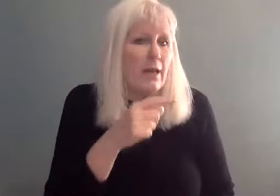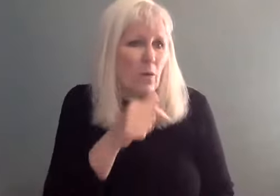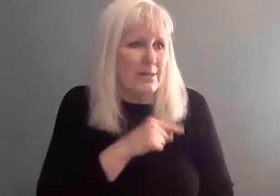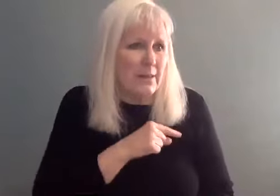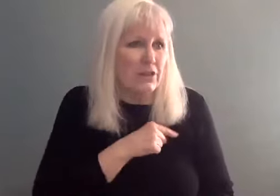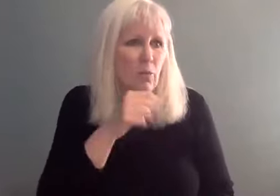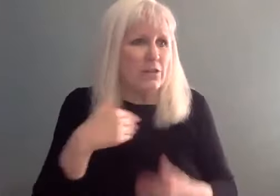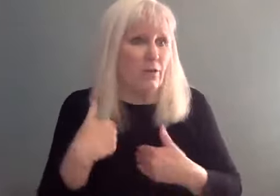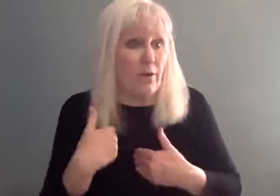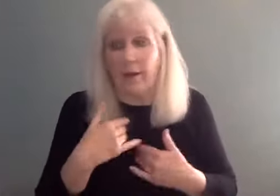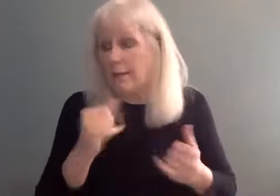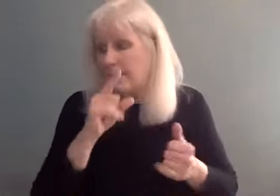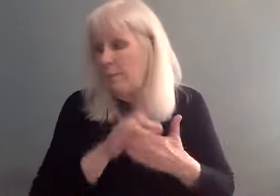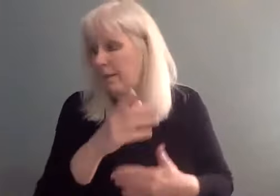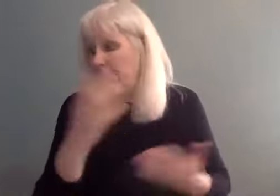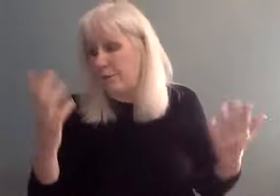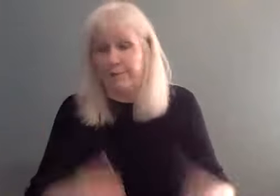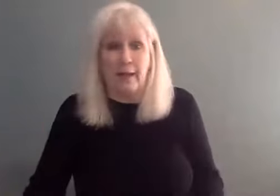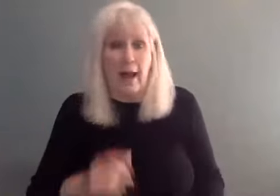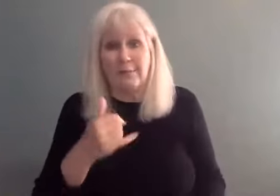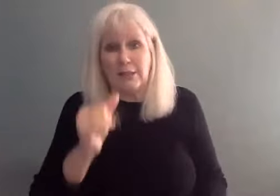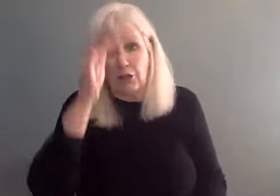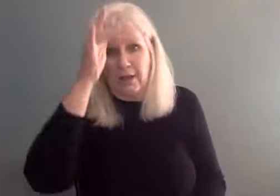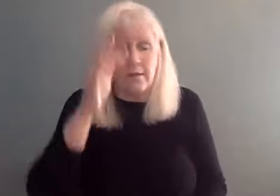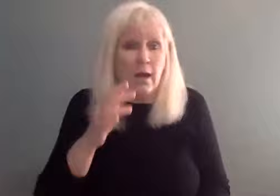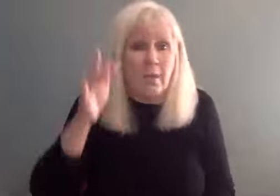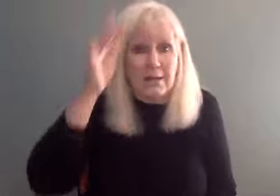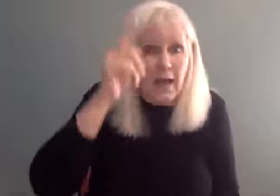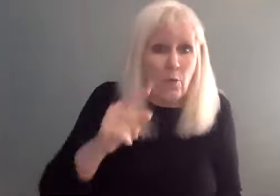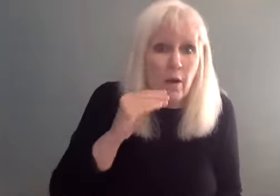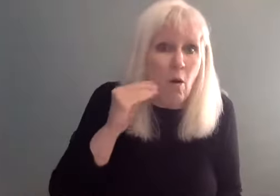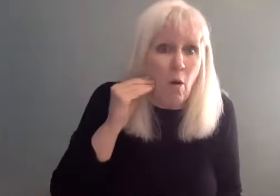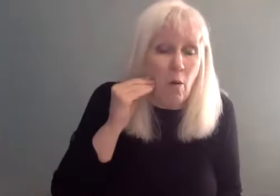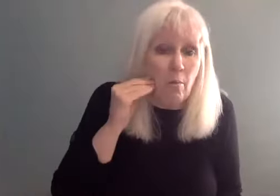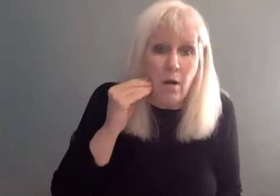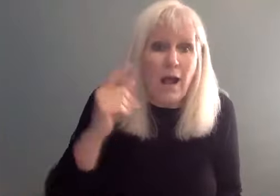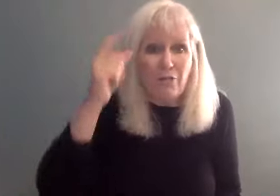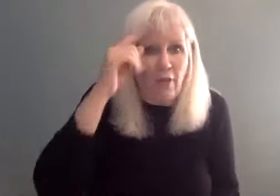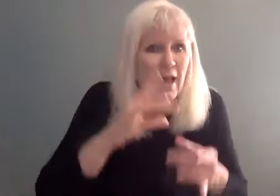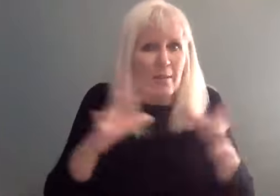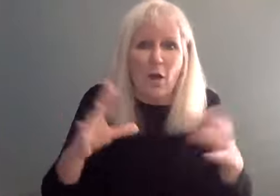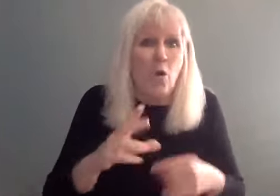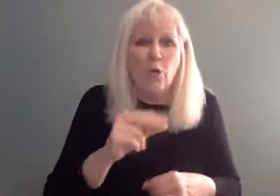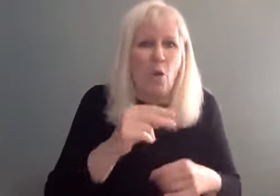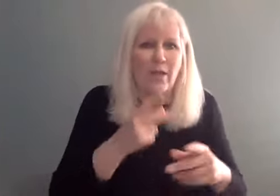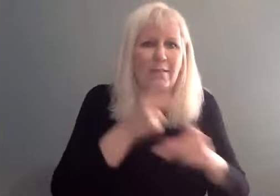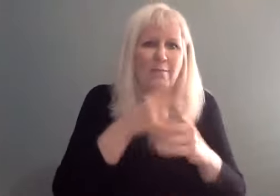because I'm still a victim. And my dad had to go back home thinking they let me out and they kept me until they were ready to let me out.